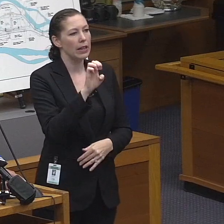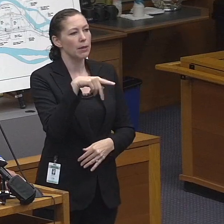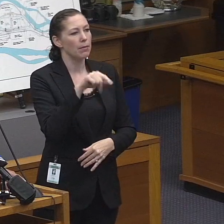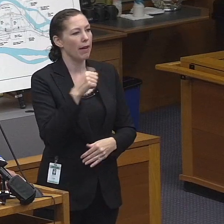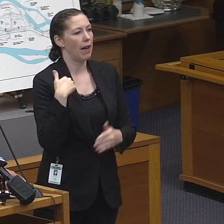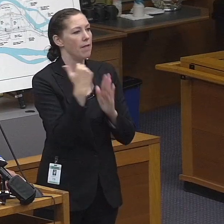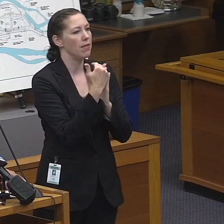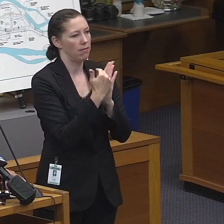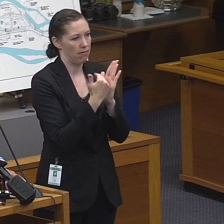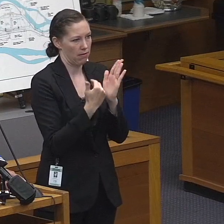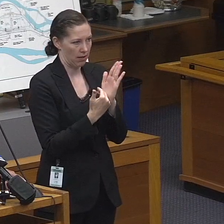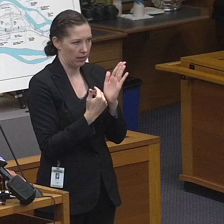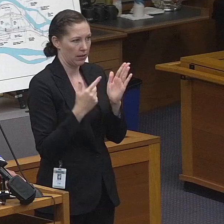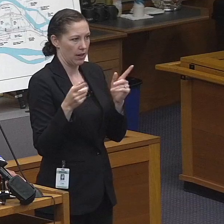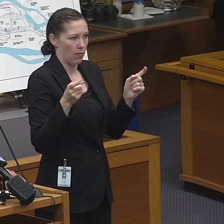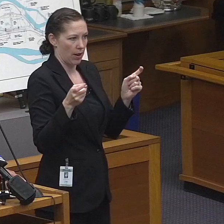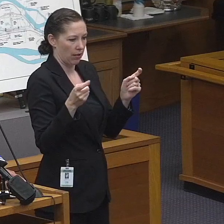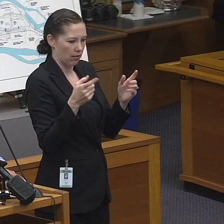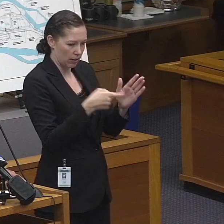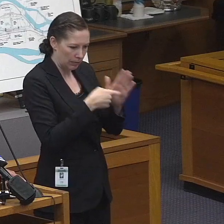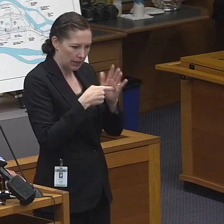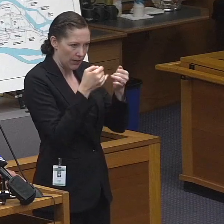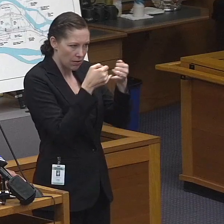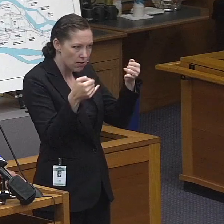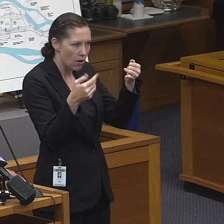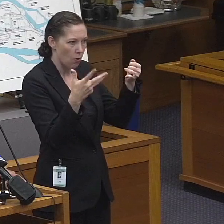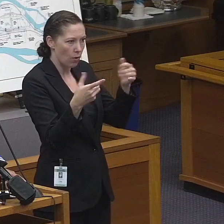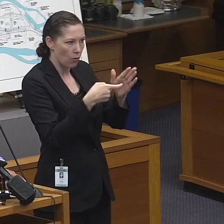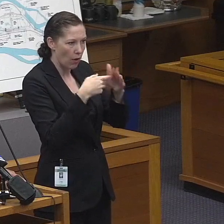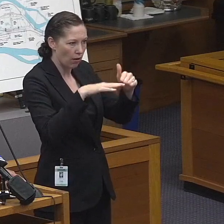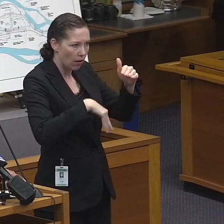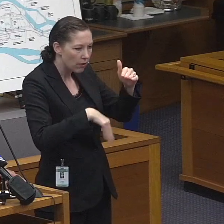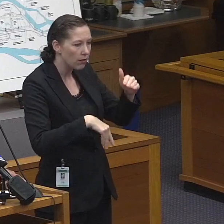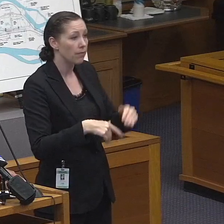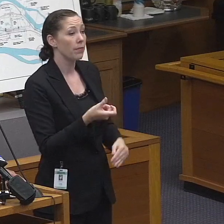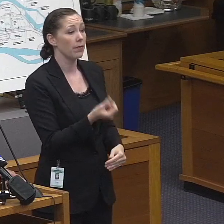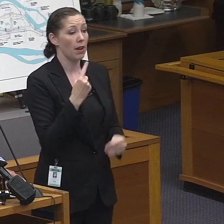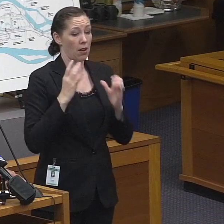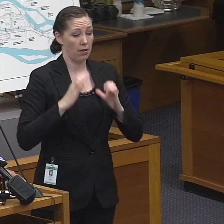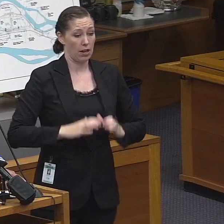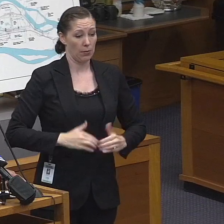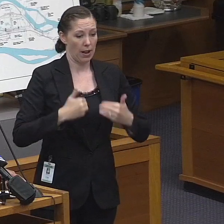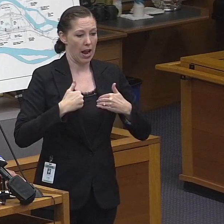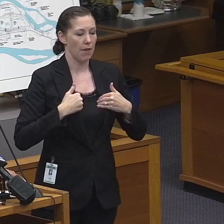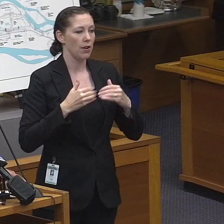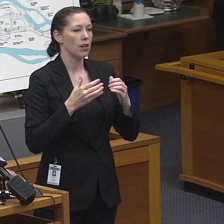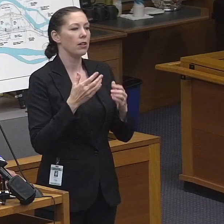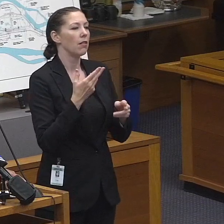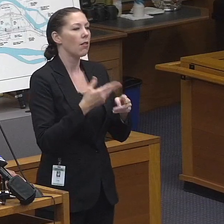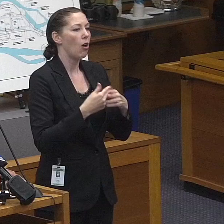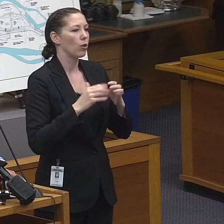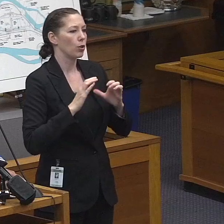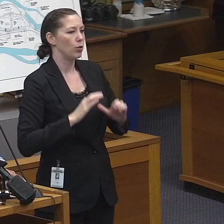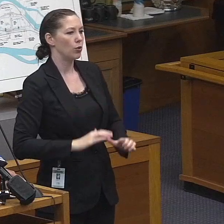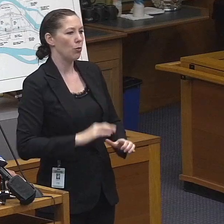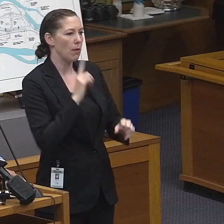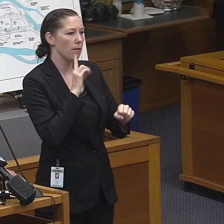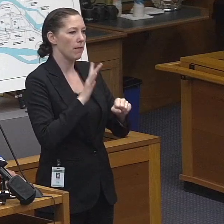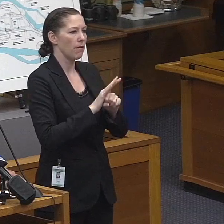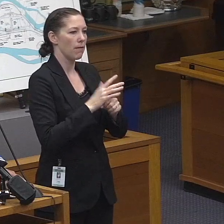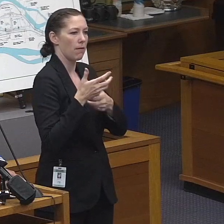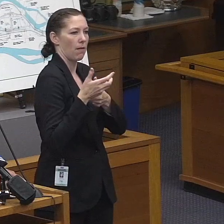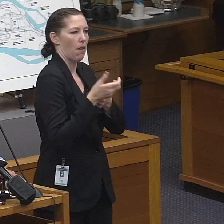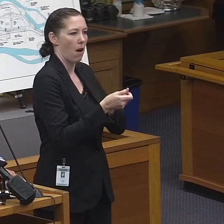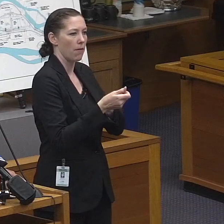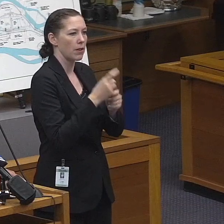Agency. Our customers get their annual consumer confidence report that shows what